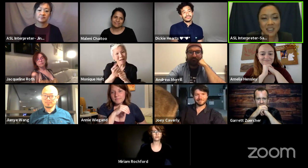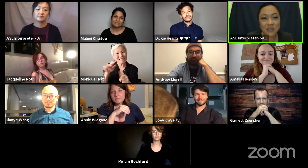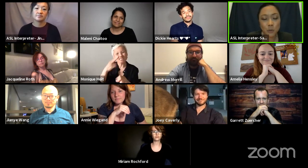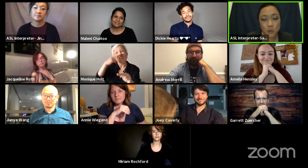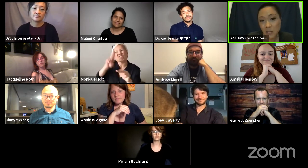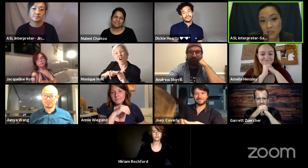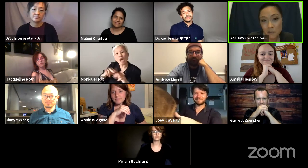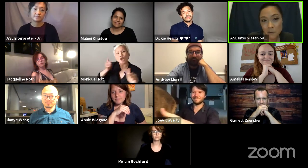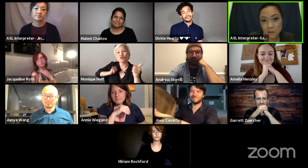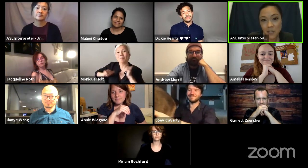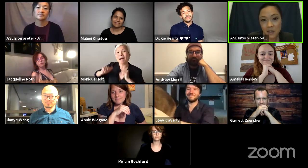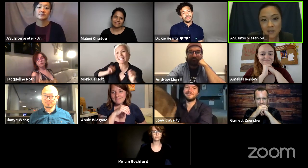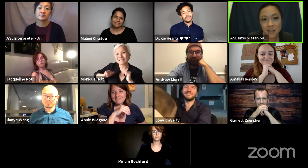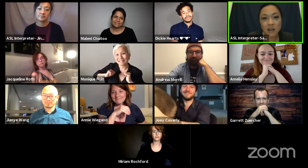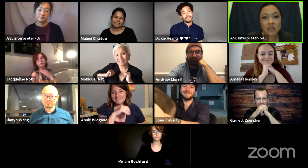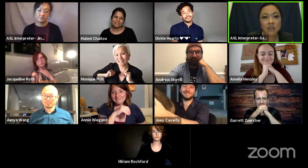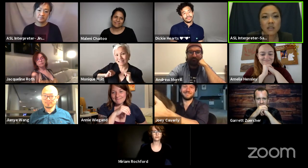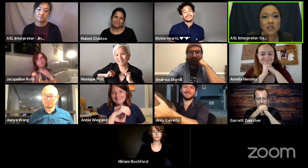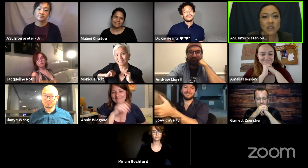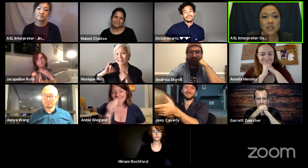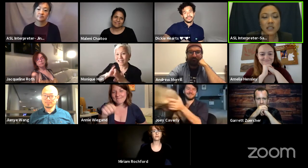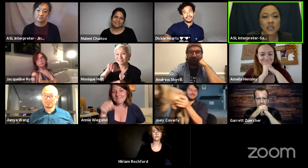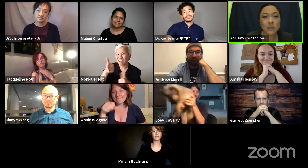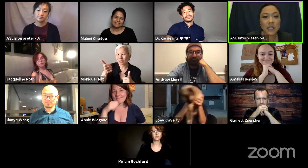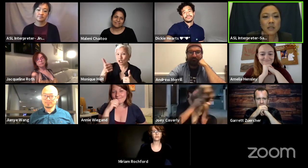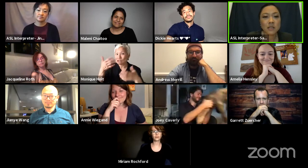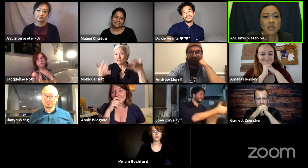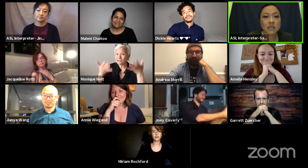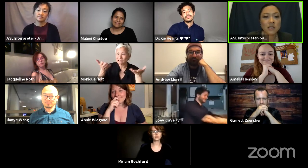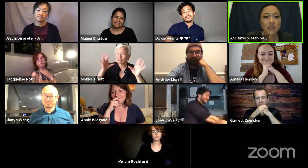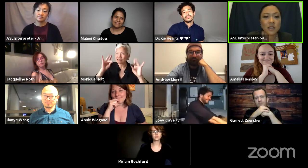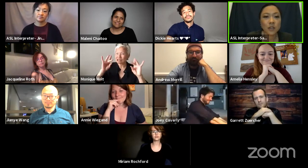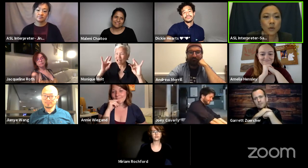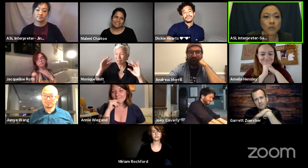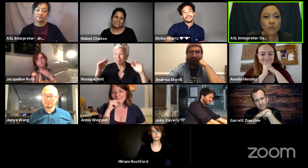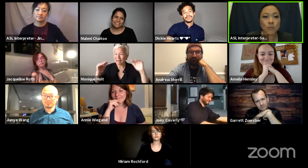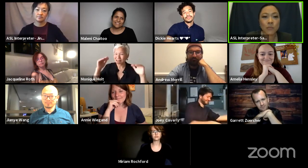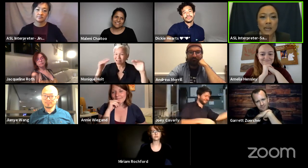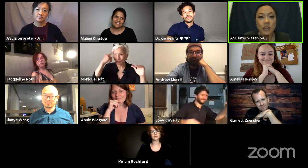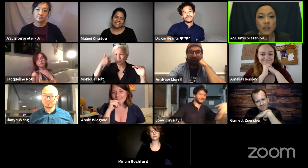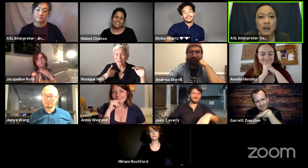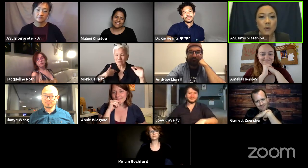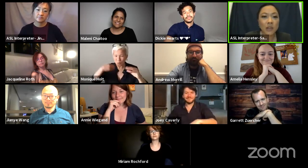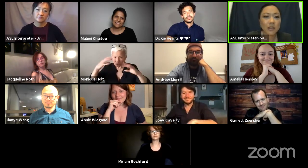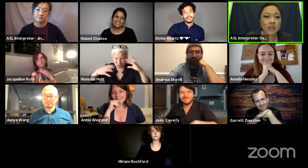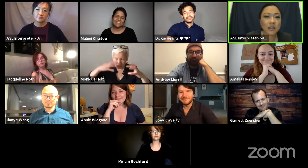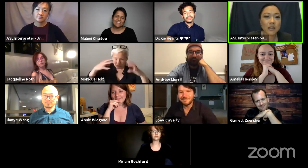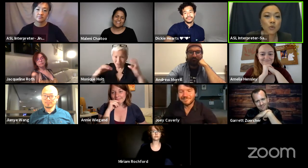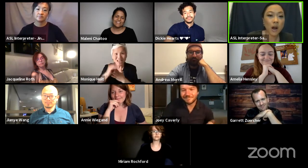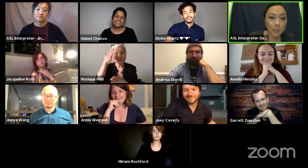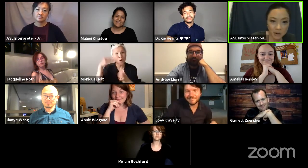the perspective of ASL, that it's, you know, layering that with the drama of